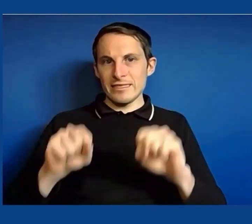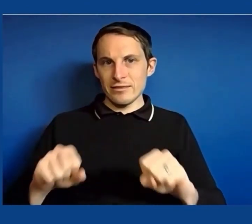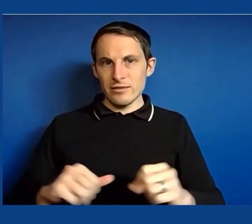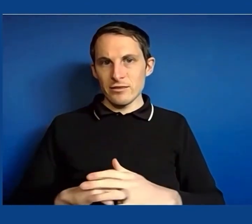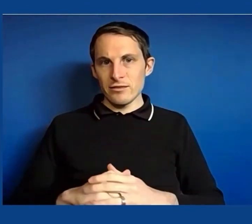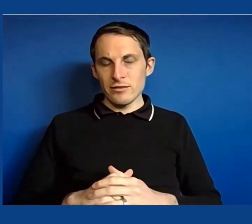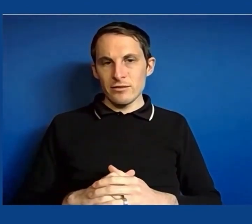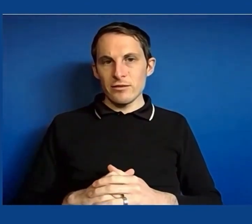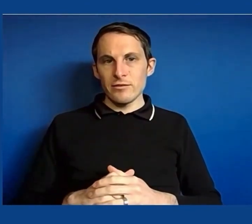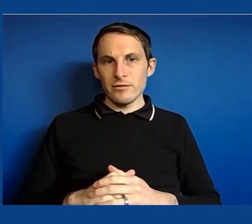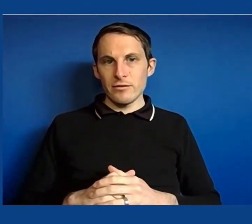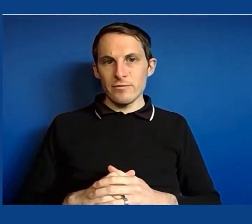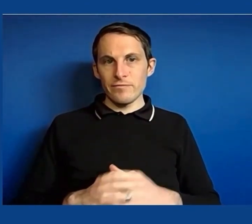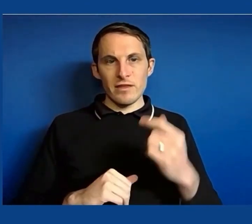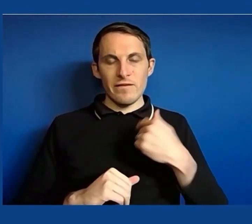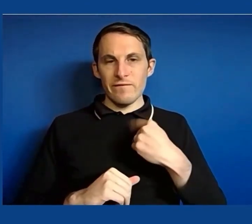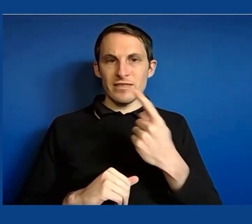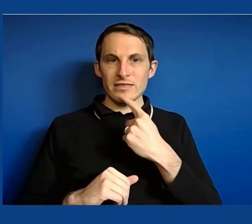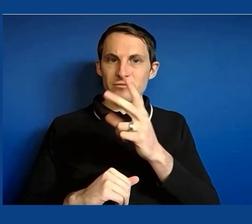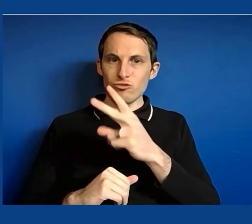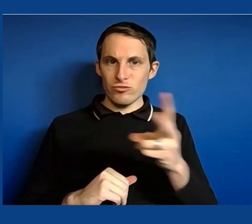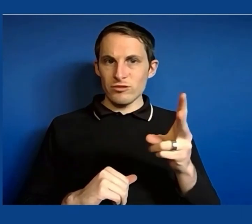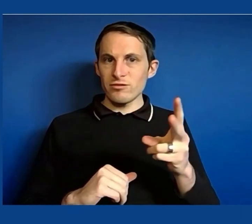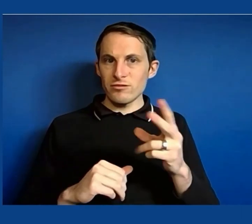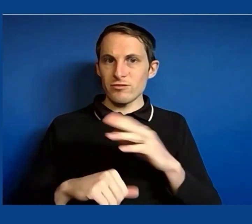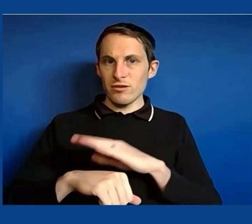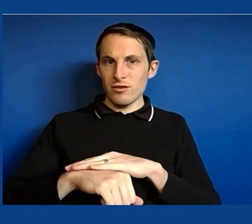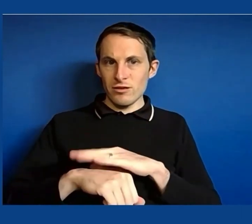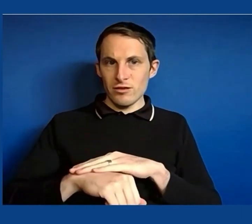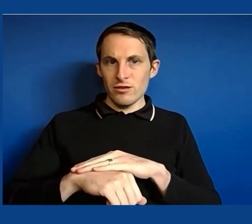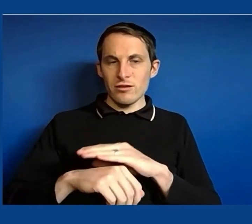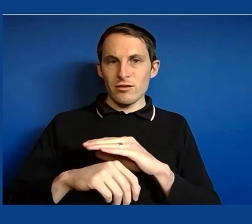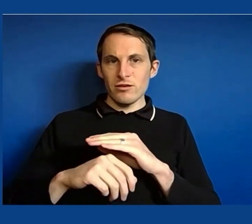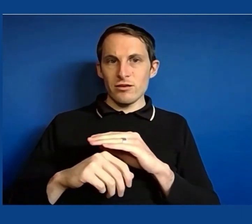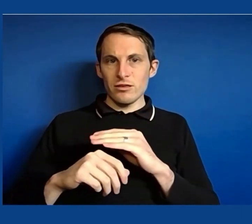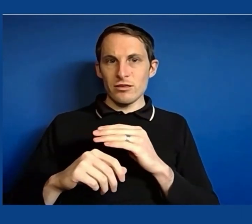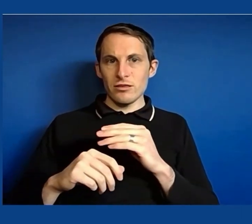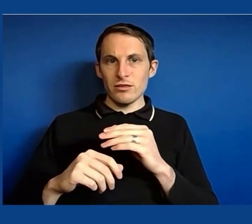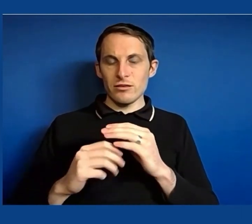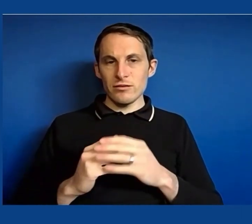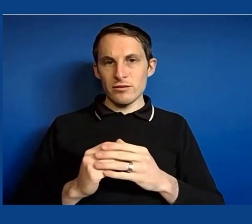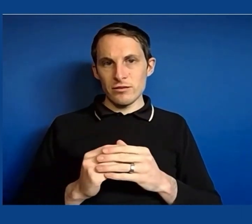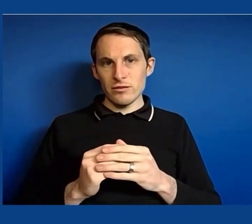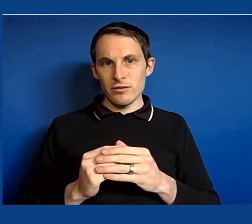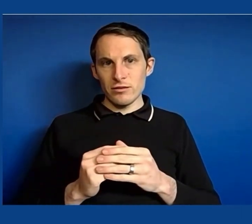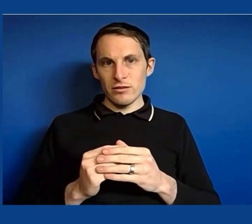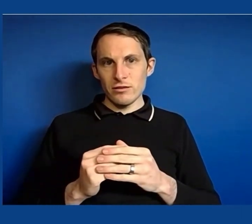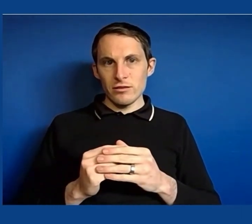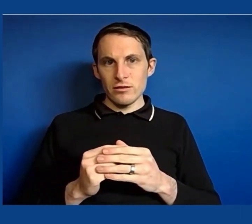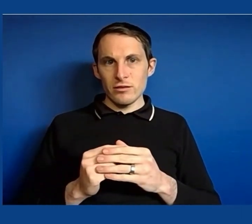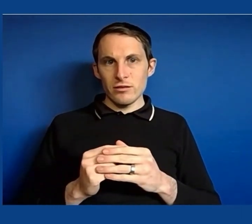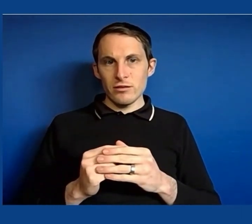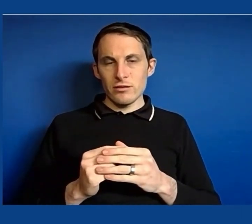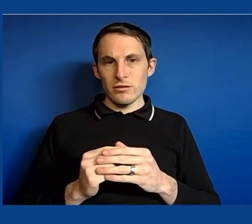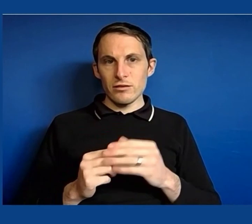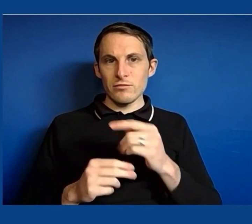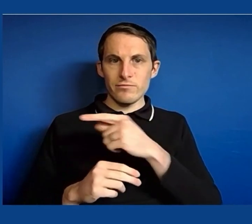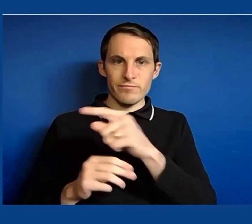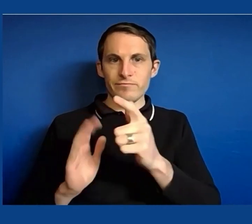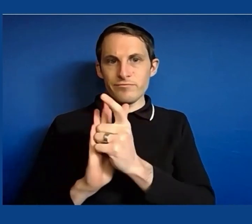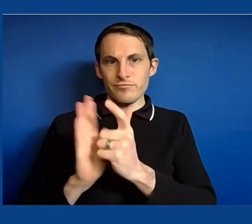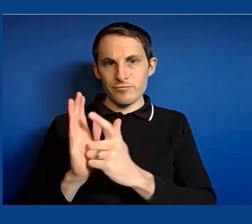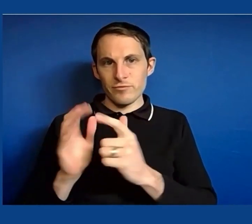I've said in numerous other talks that the profession has been complicit in how, you know,